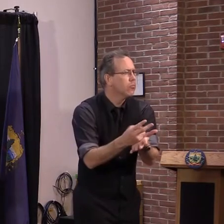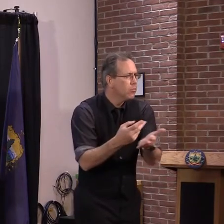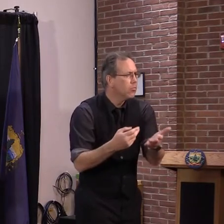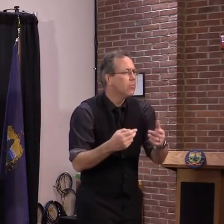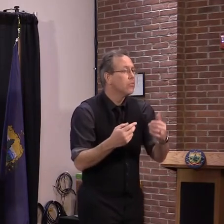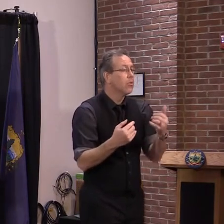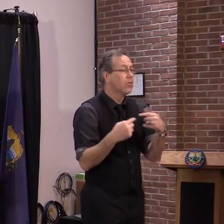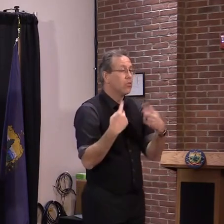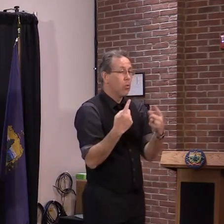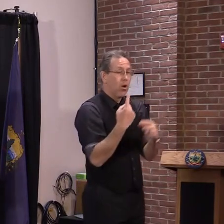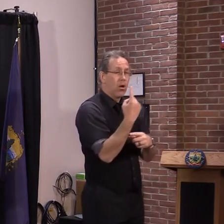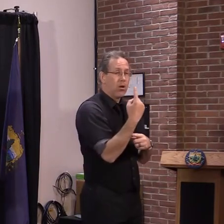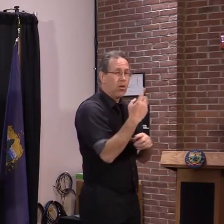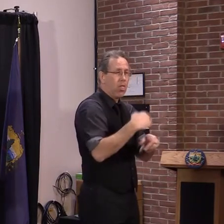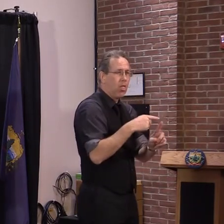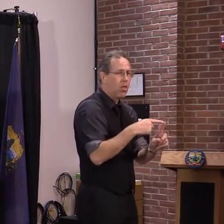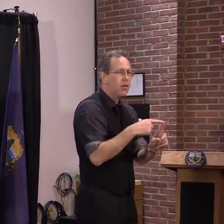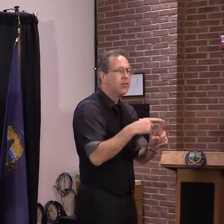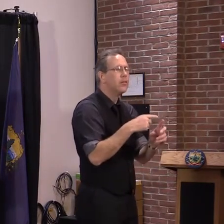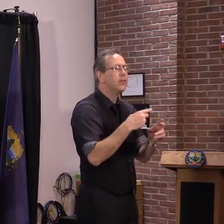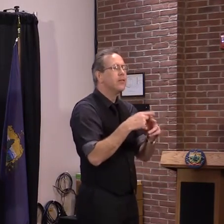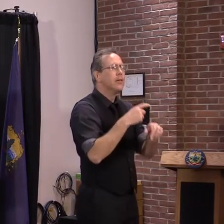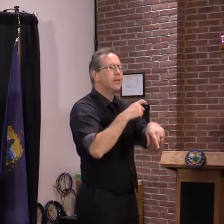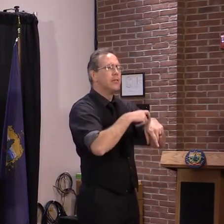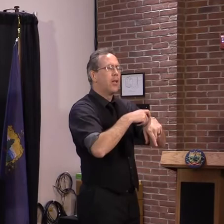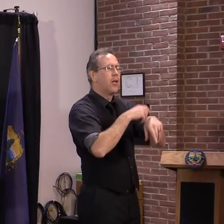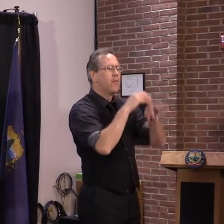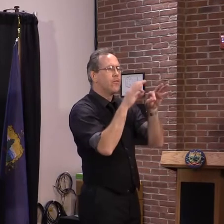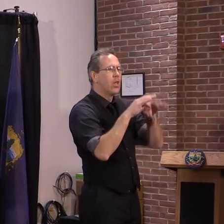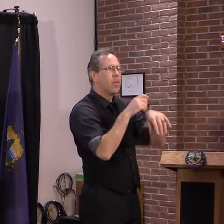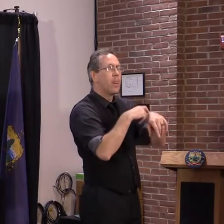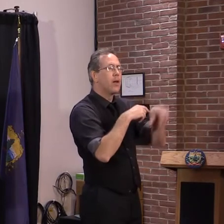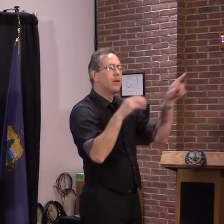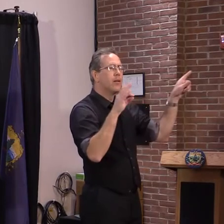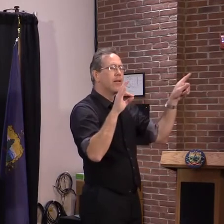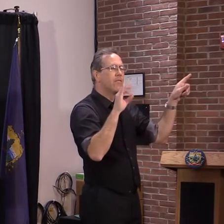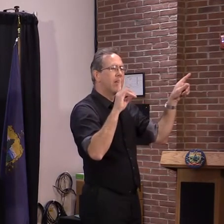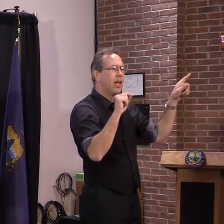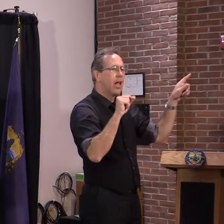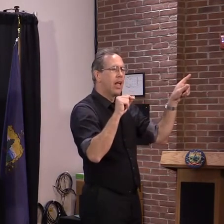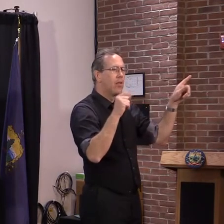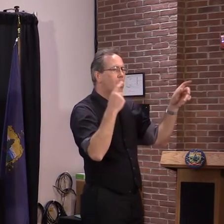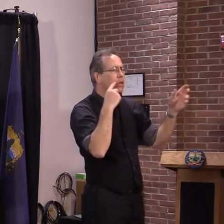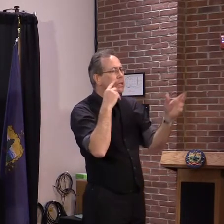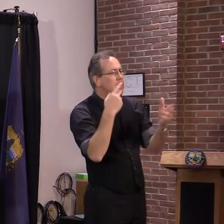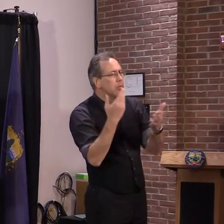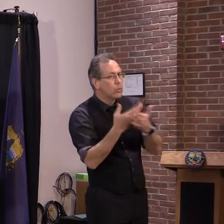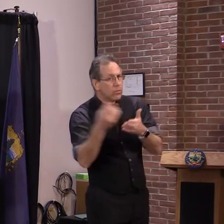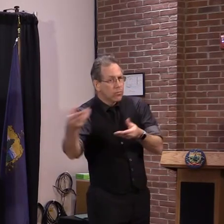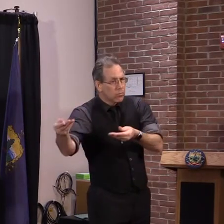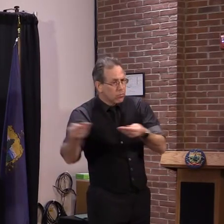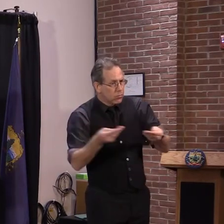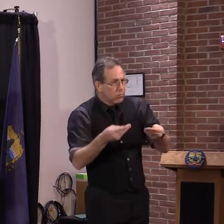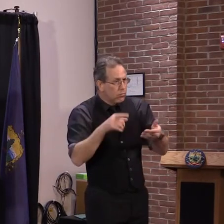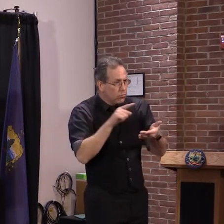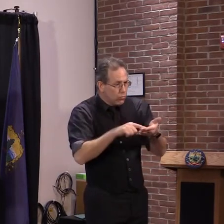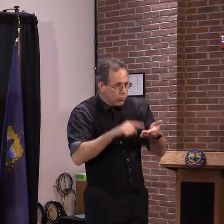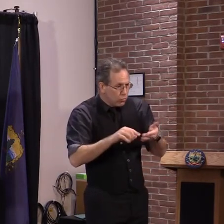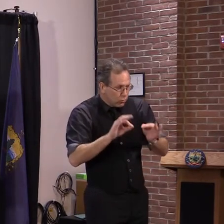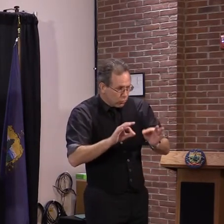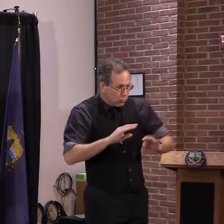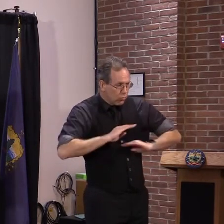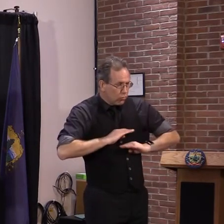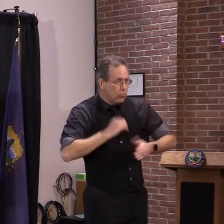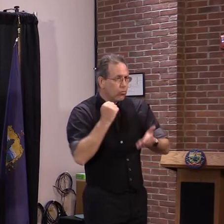is the usual amount of time that the FDA waits to give approval. So they give emergency use authorization during